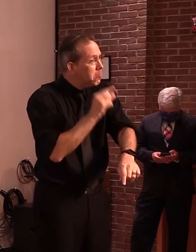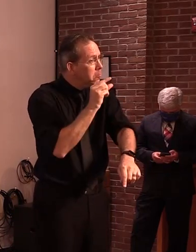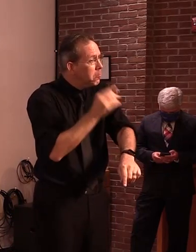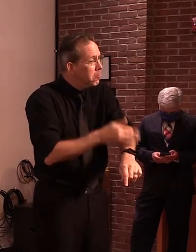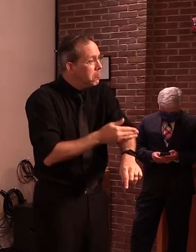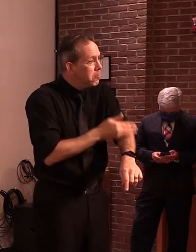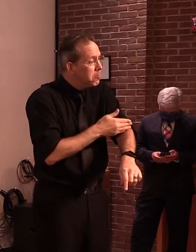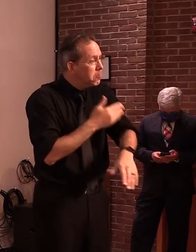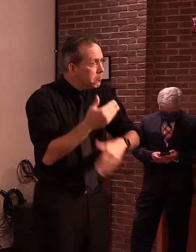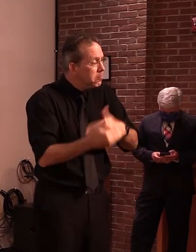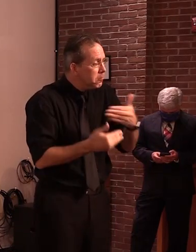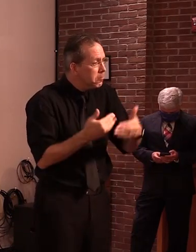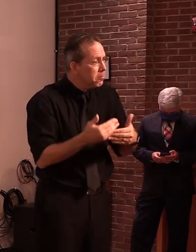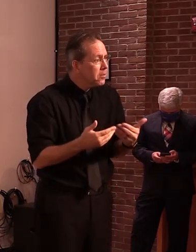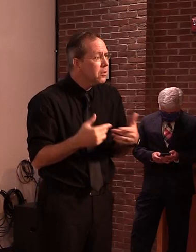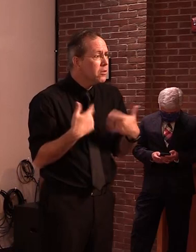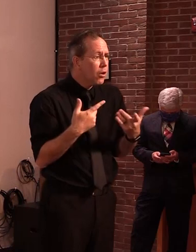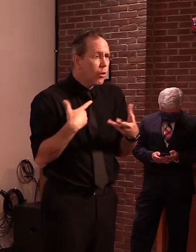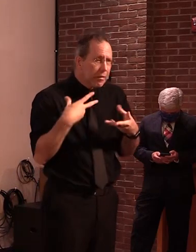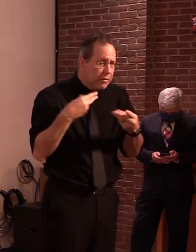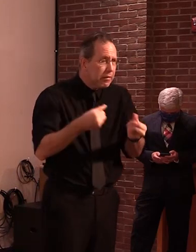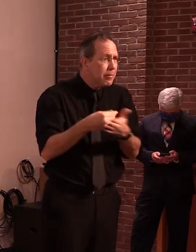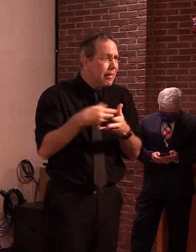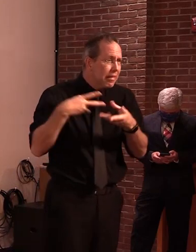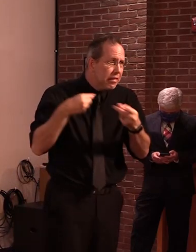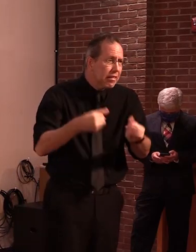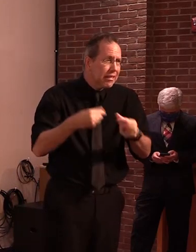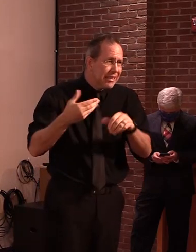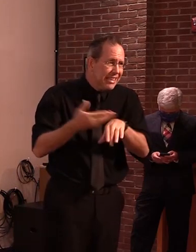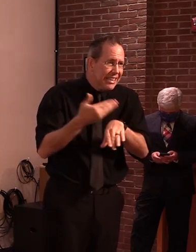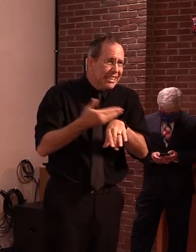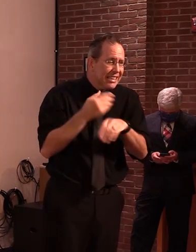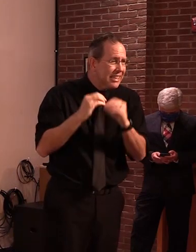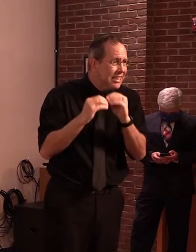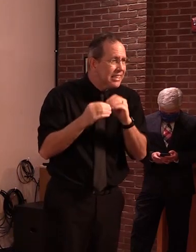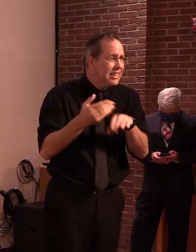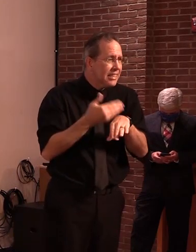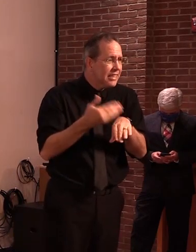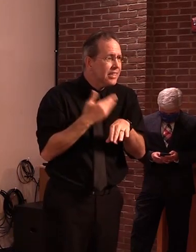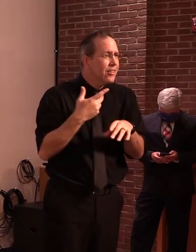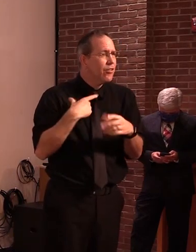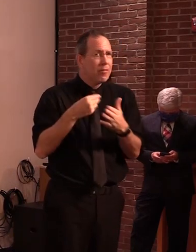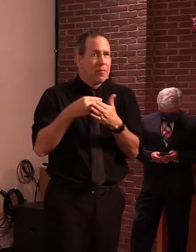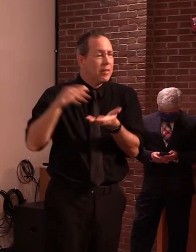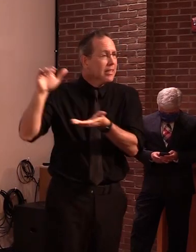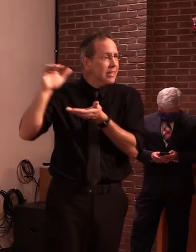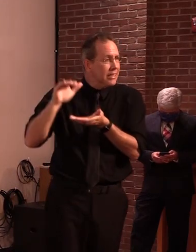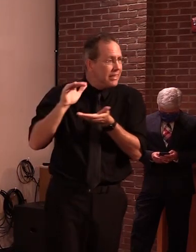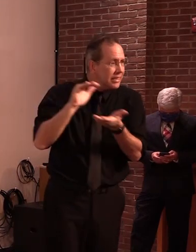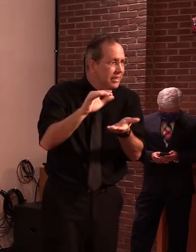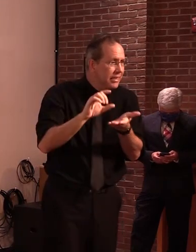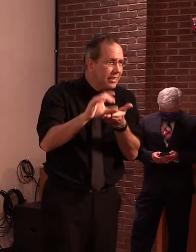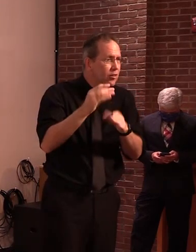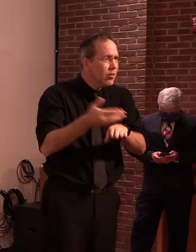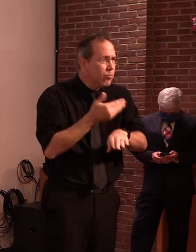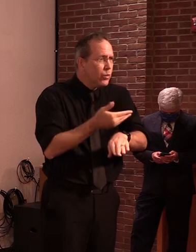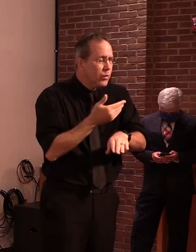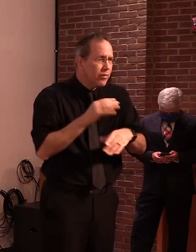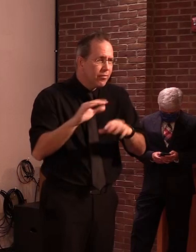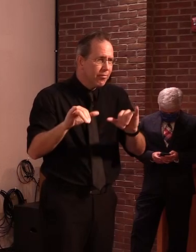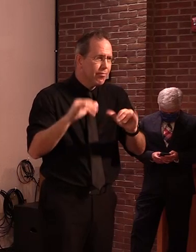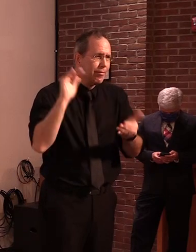we're put a lot of money into place, found revenue to put towards this effort. But I think we're making